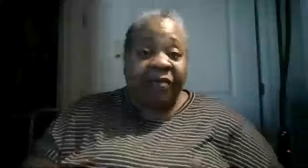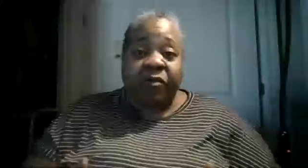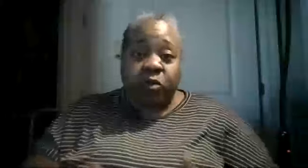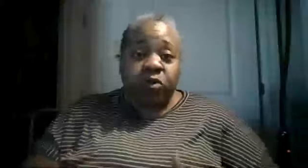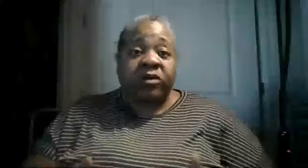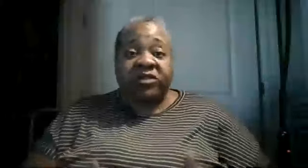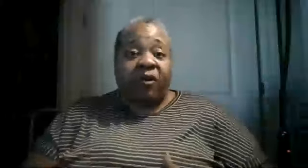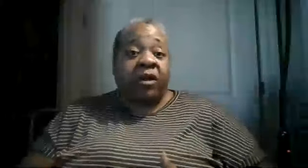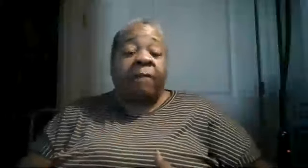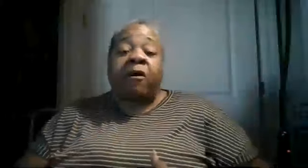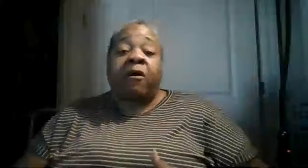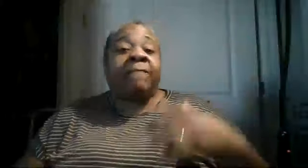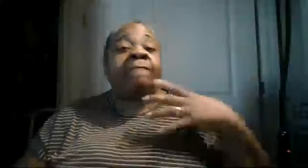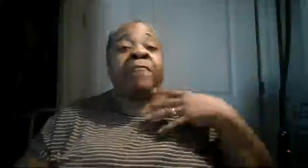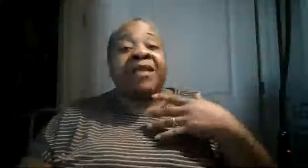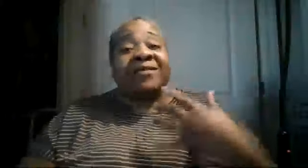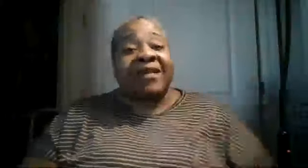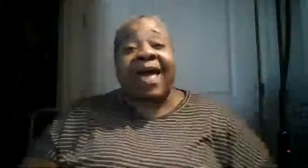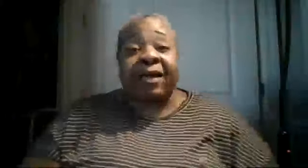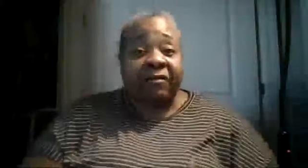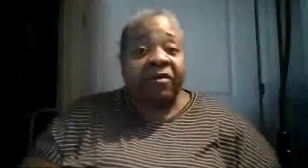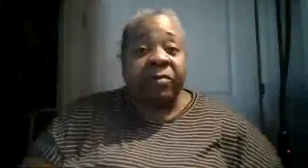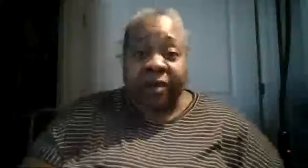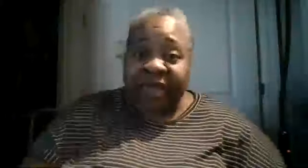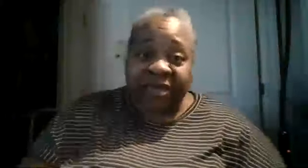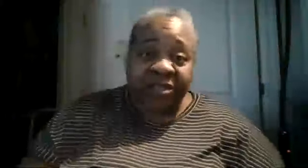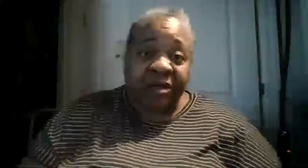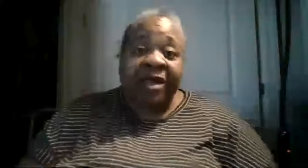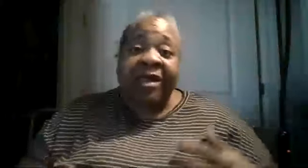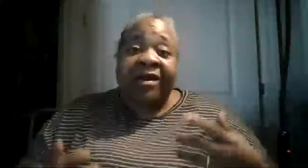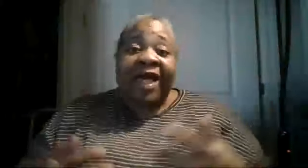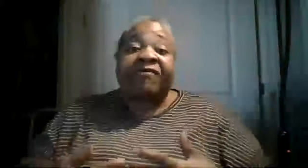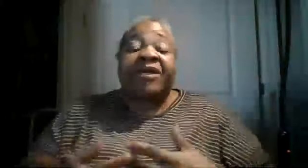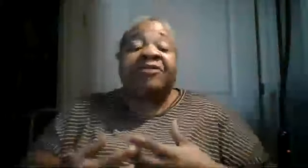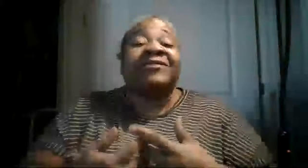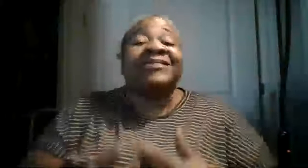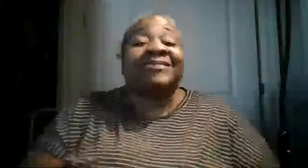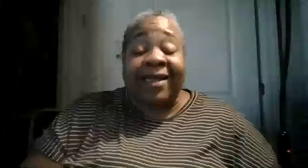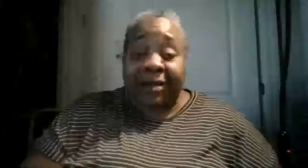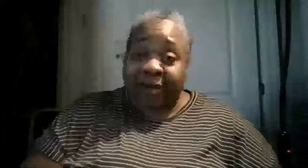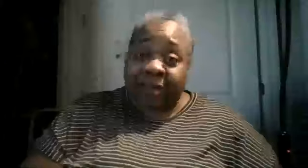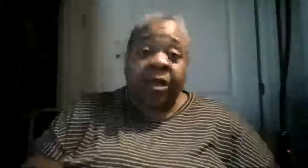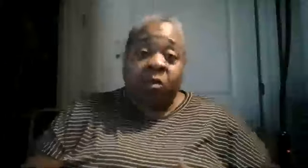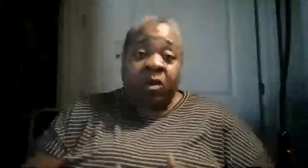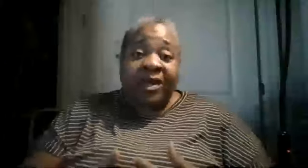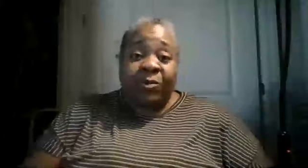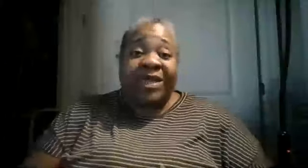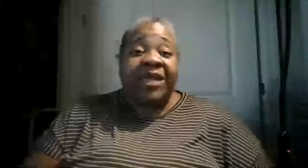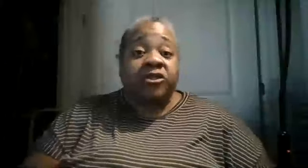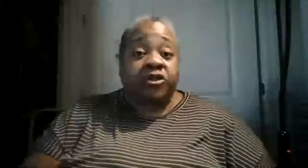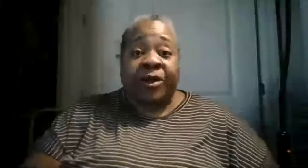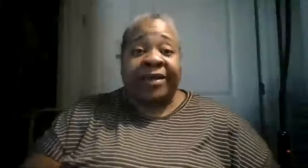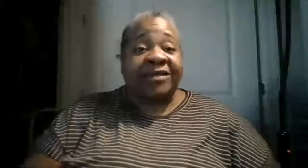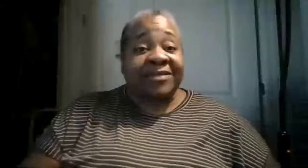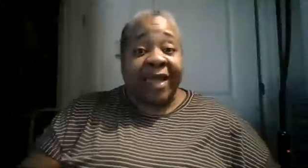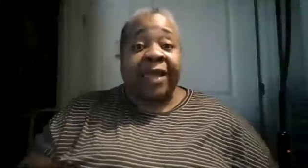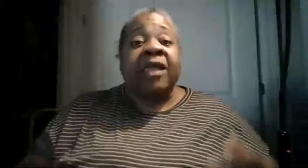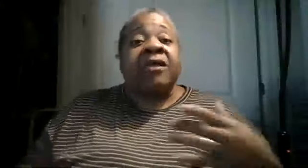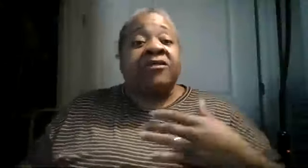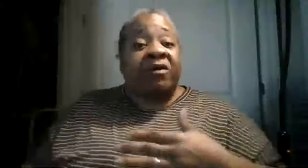the world is falling apart is the lack of communication, lack of understanding what we each are trying to say. So if